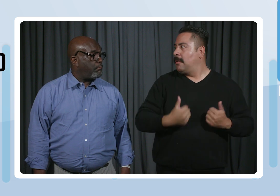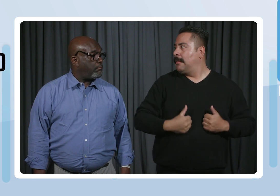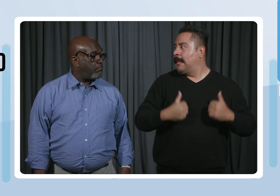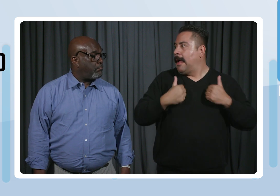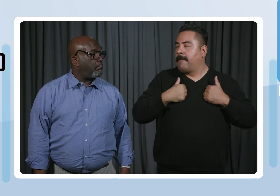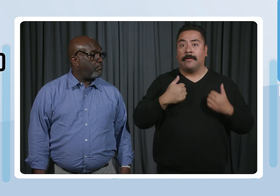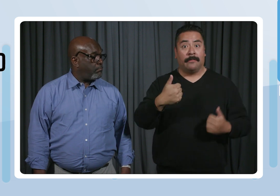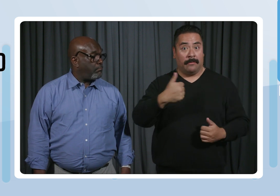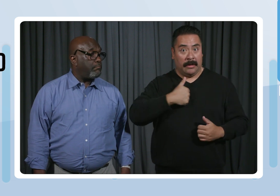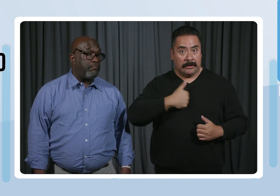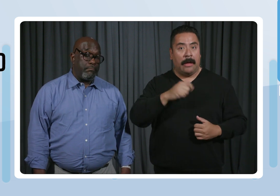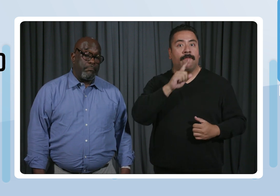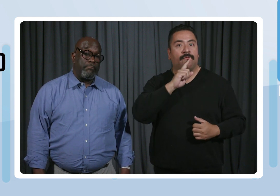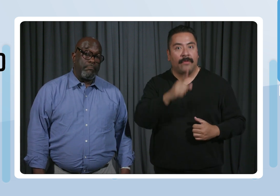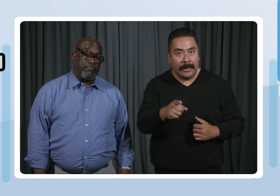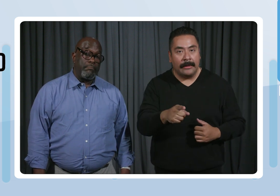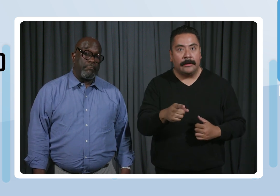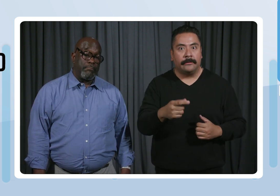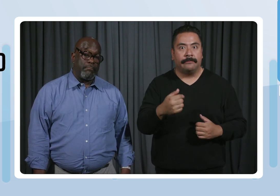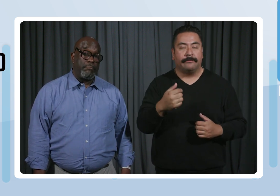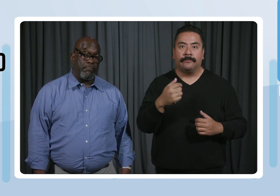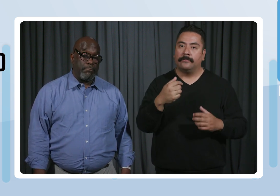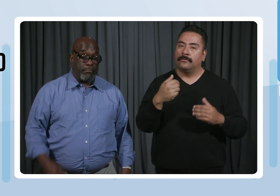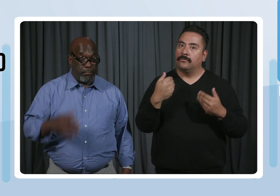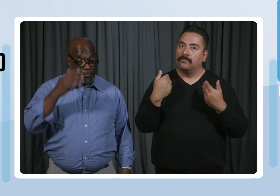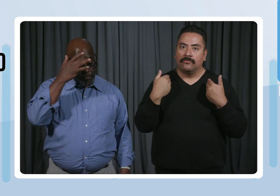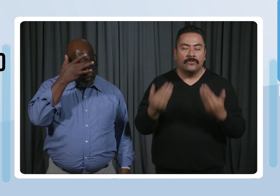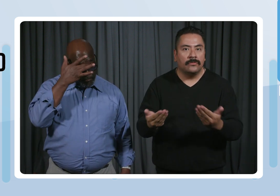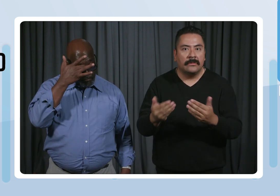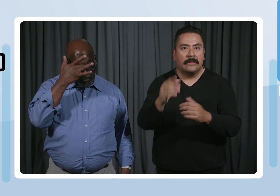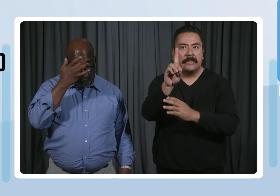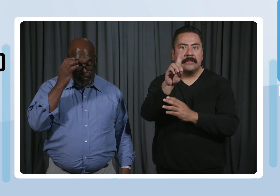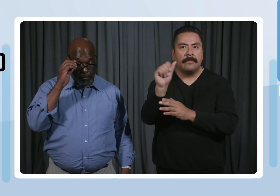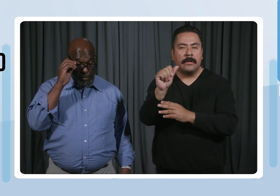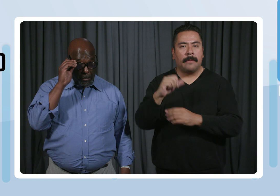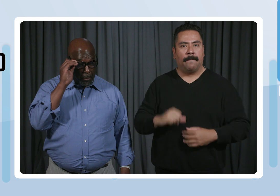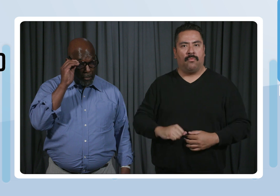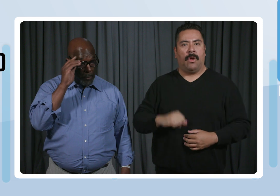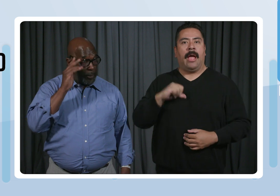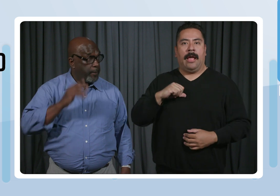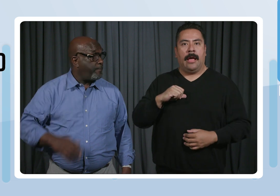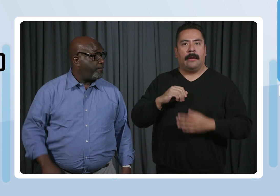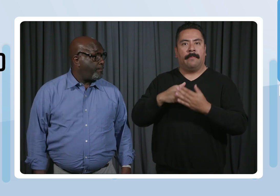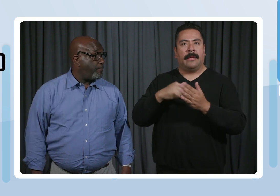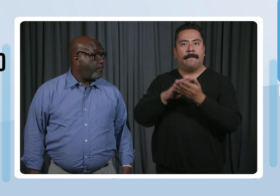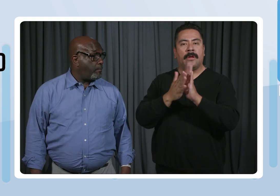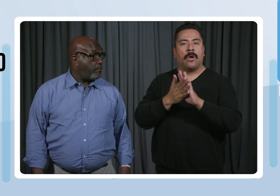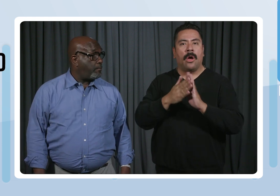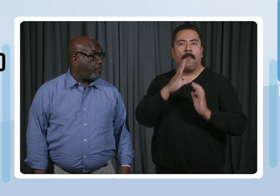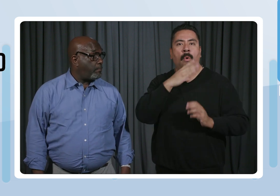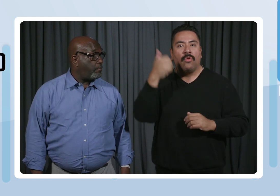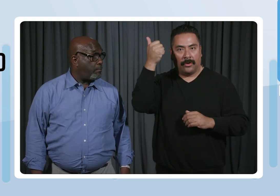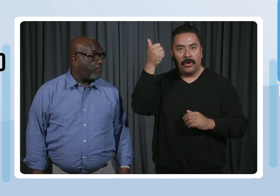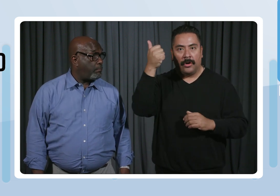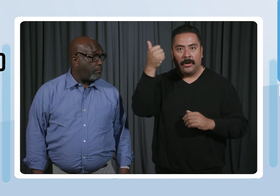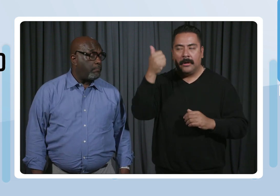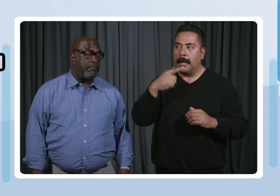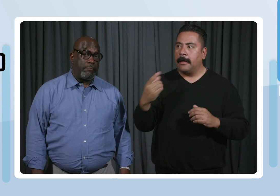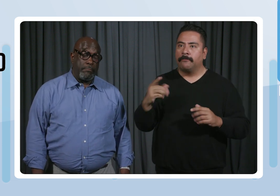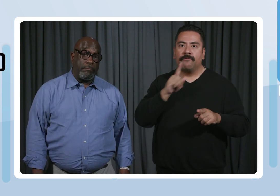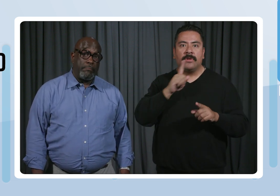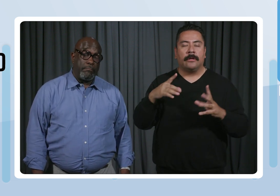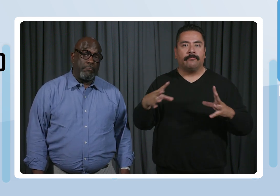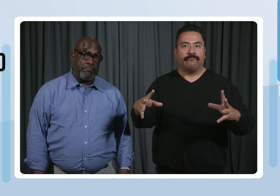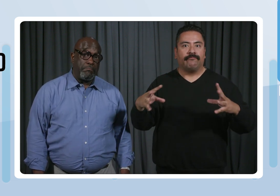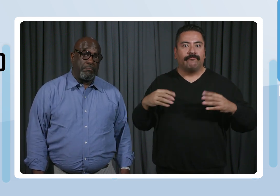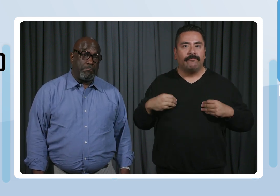one who really ended up leaning into disability pride as I got older and